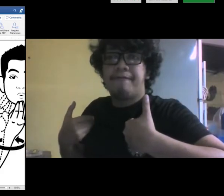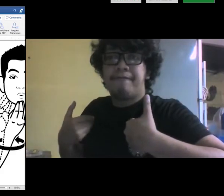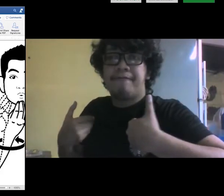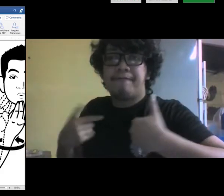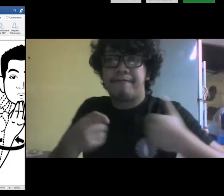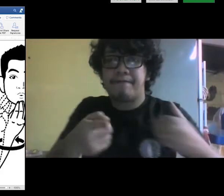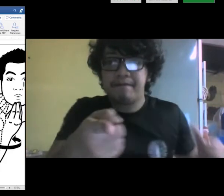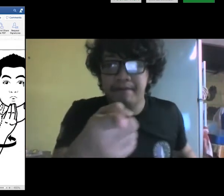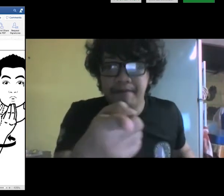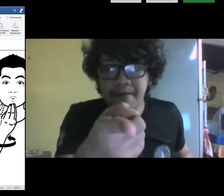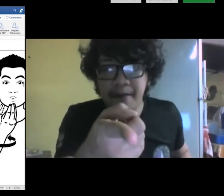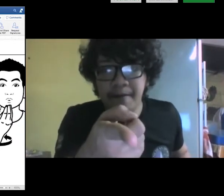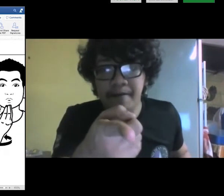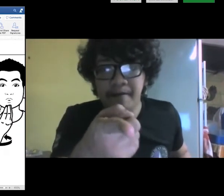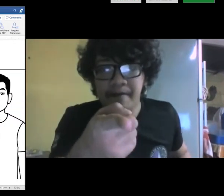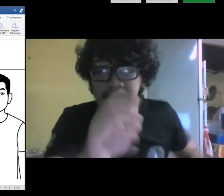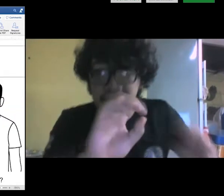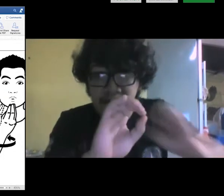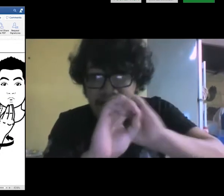Have.